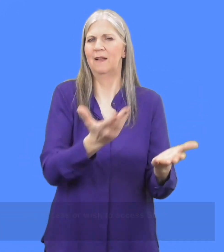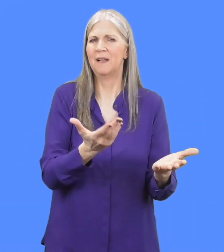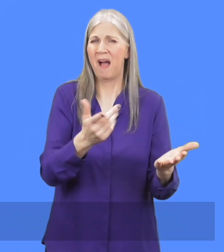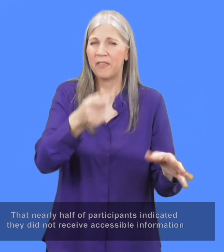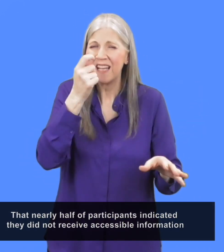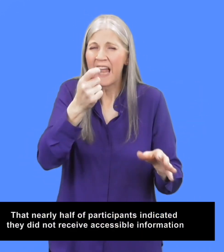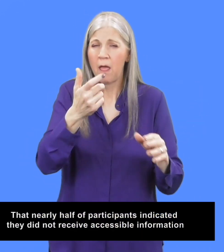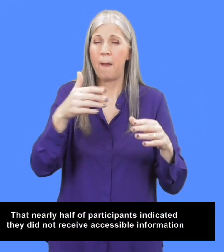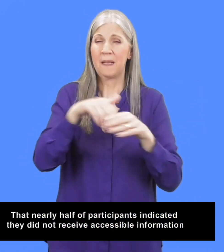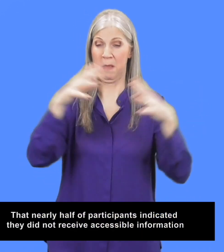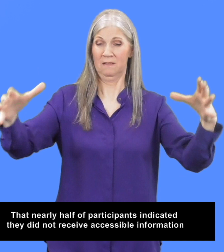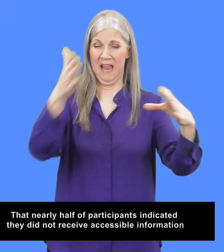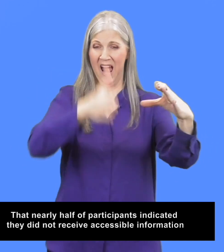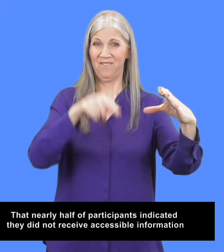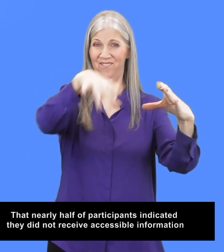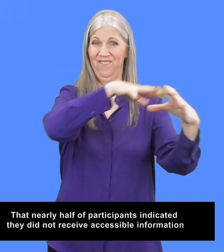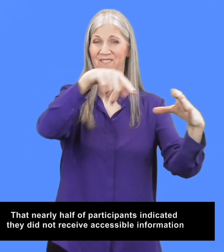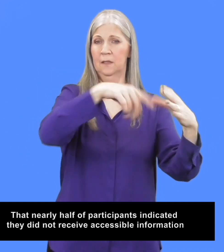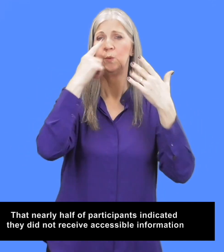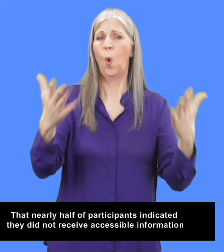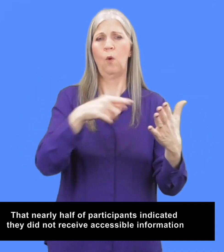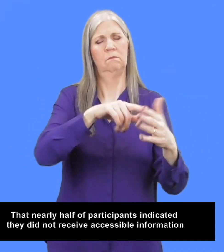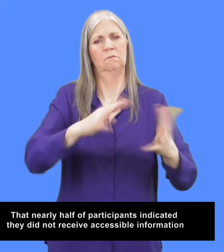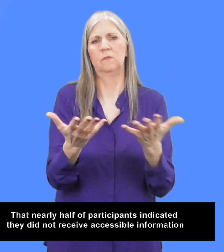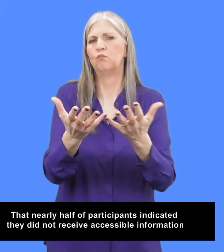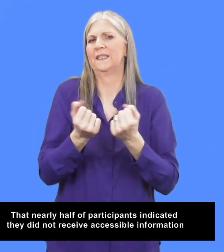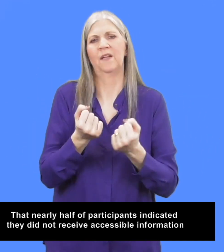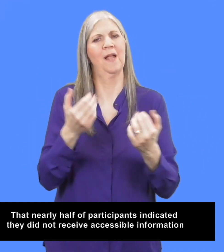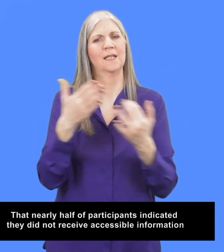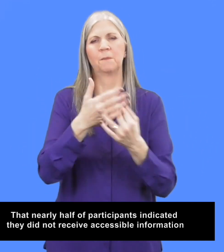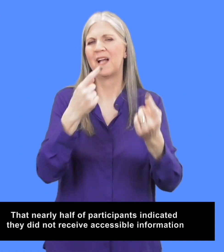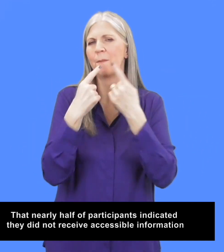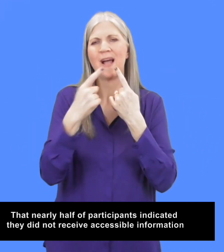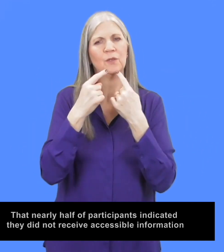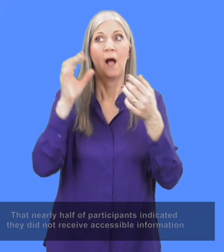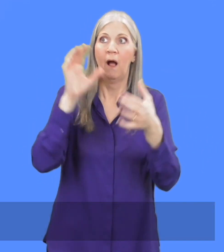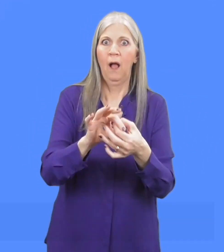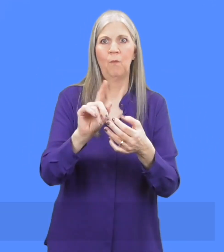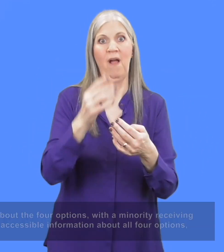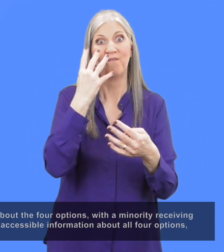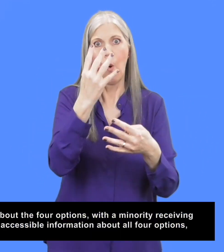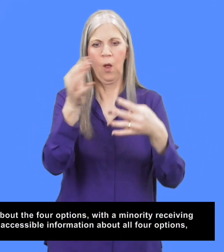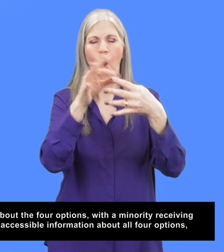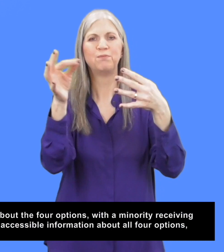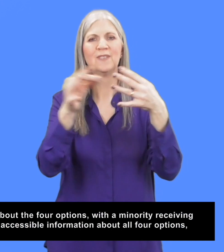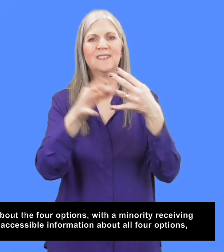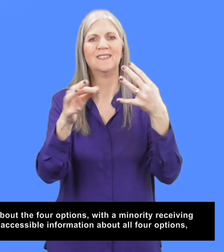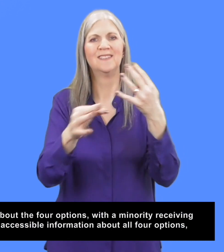That nearly half of participants indicated they did not receive accessible information about the 4 options, with a